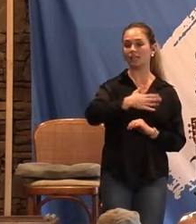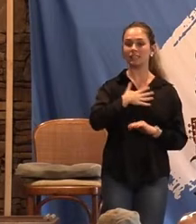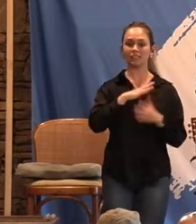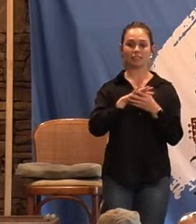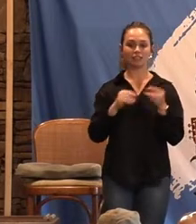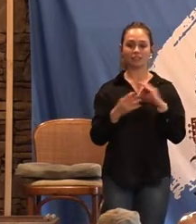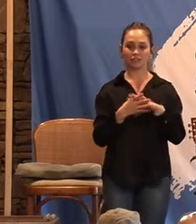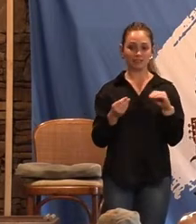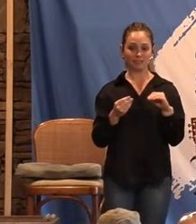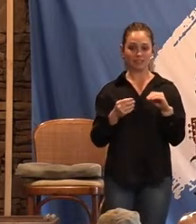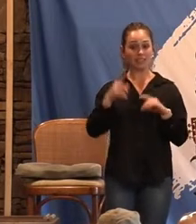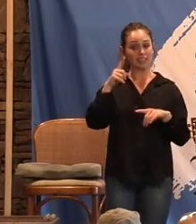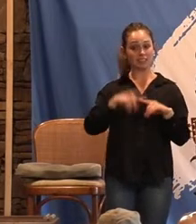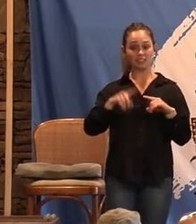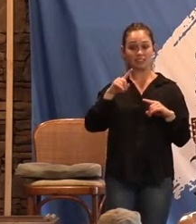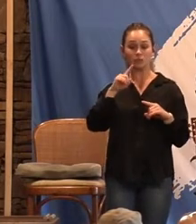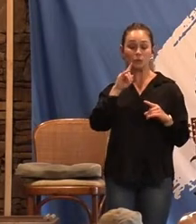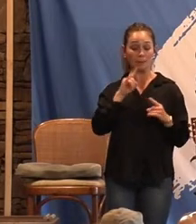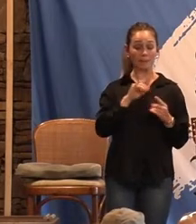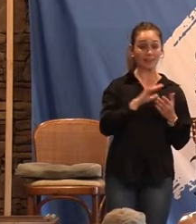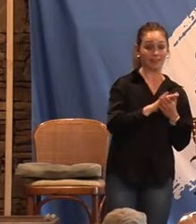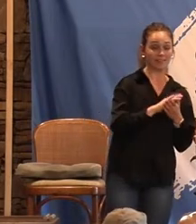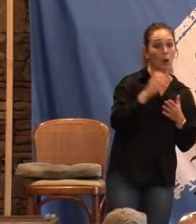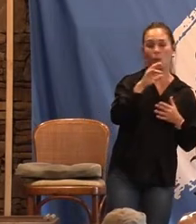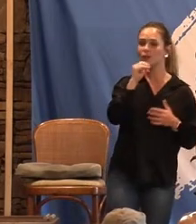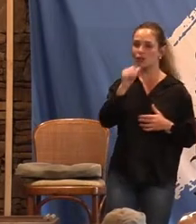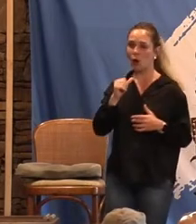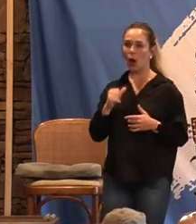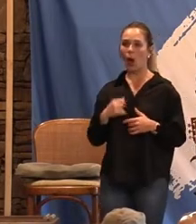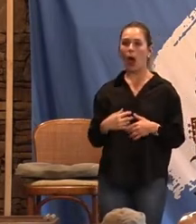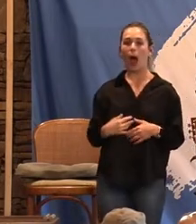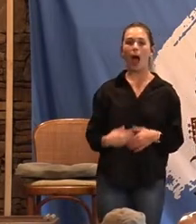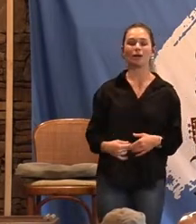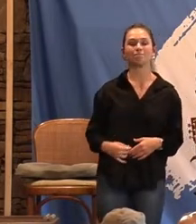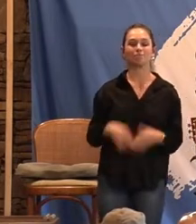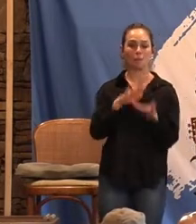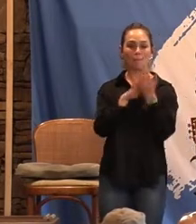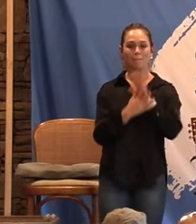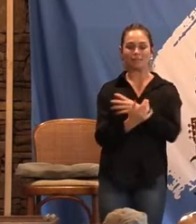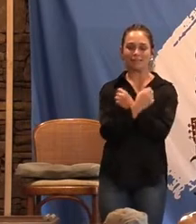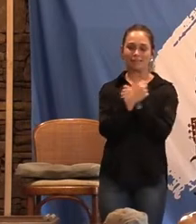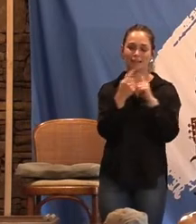story. You can believe it or not. Thank you. Peace and love from Atlanta.